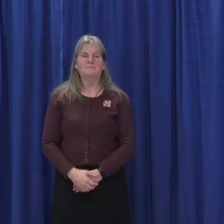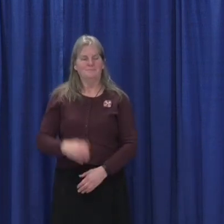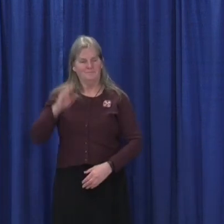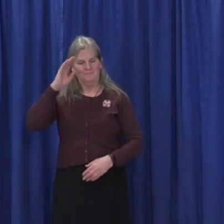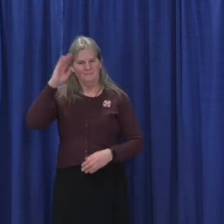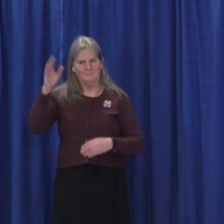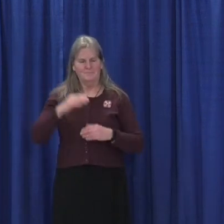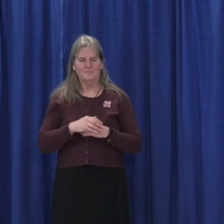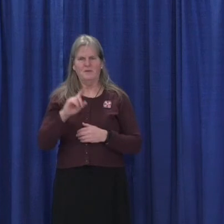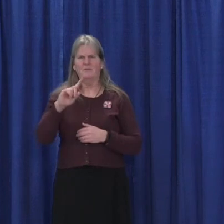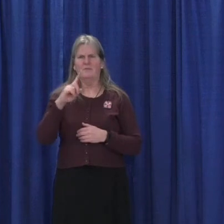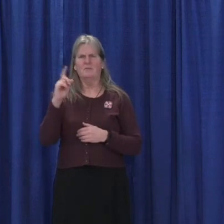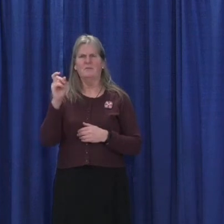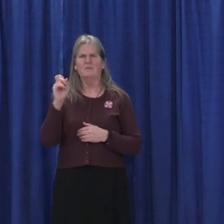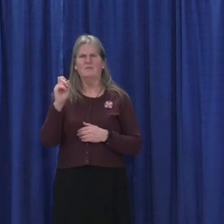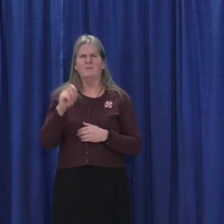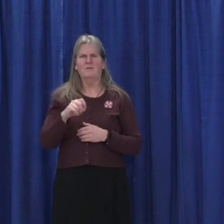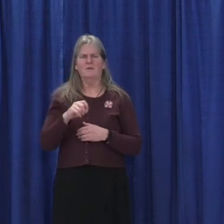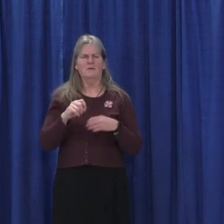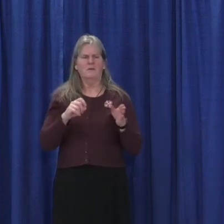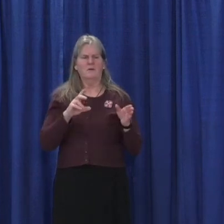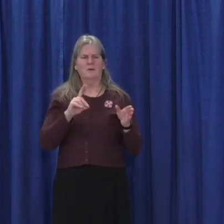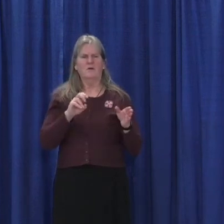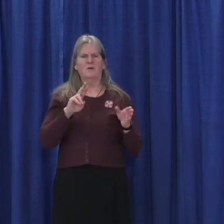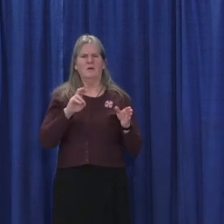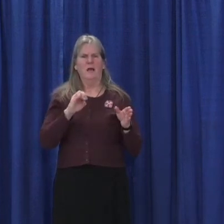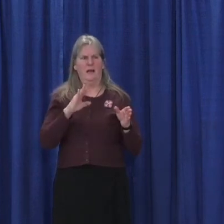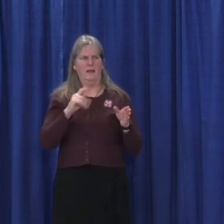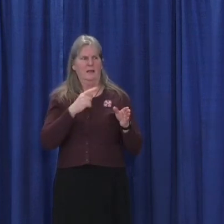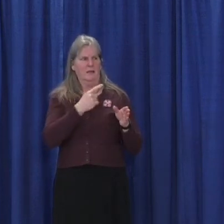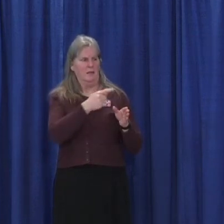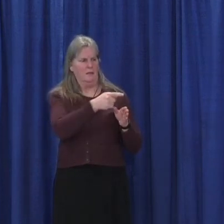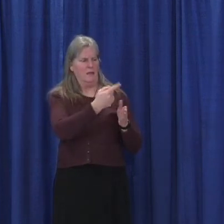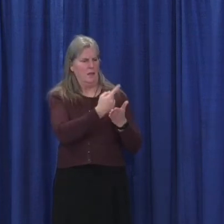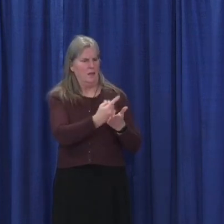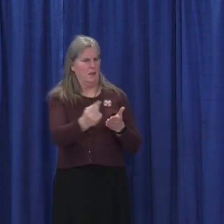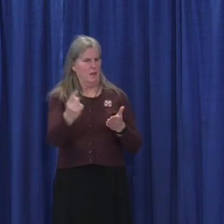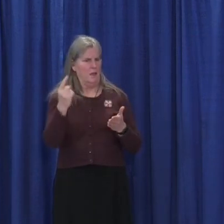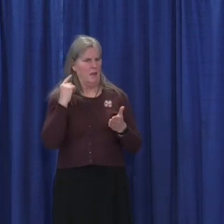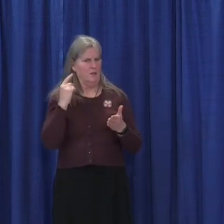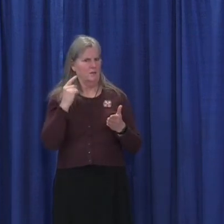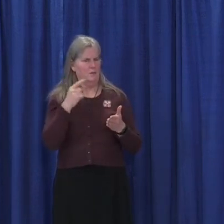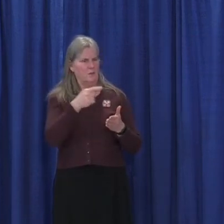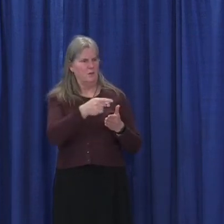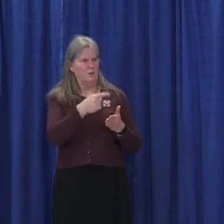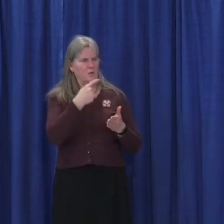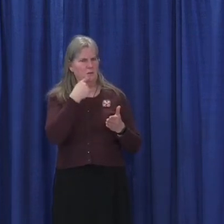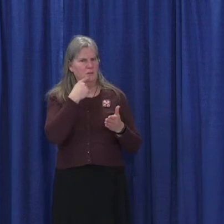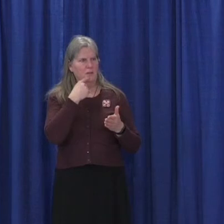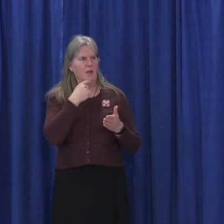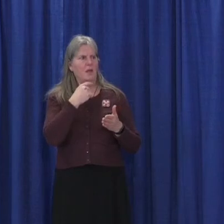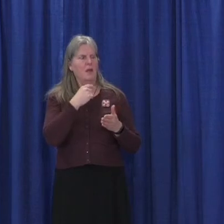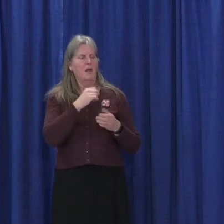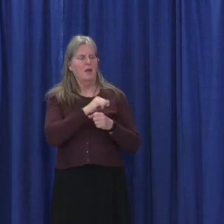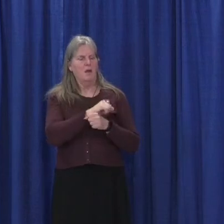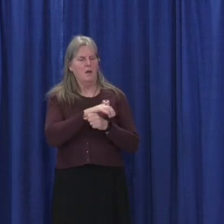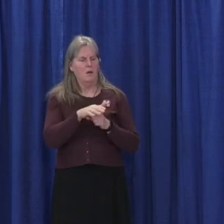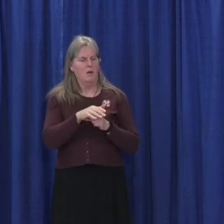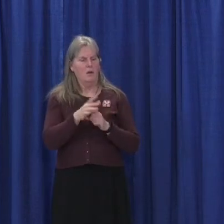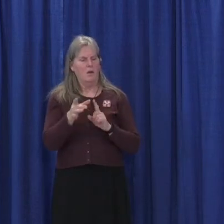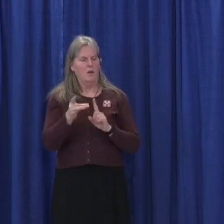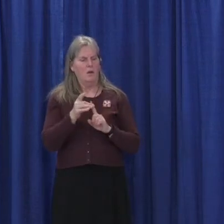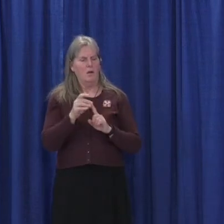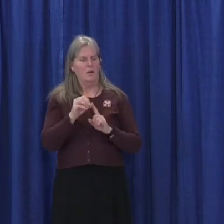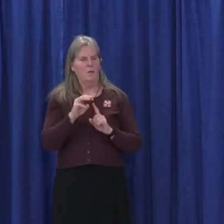Hi, so my first question is to Dr. Elliott. Last week you mentioned that there were 2 Omicron cases in the territory. Can